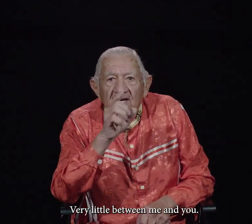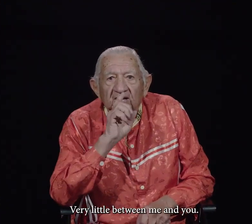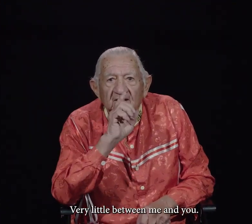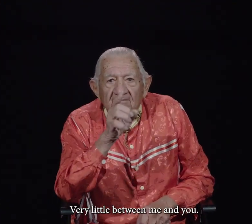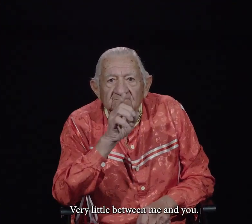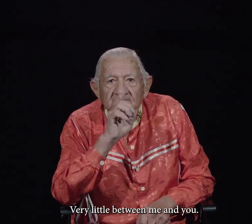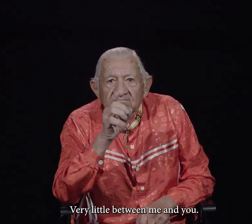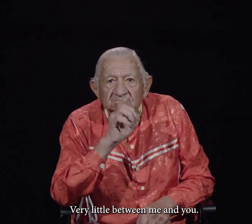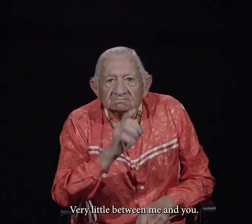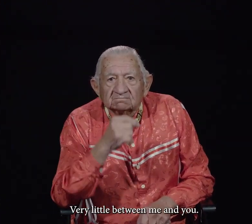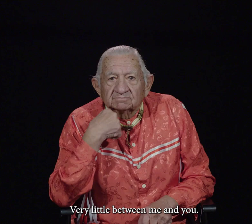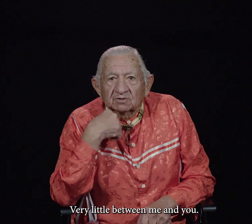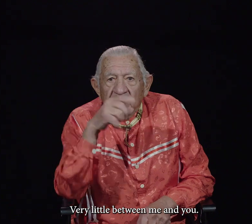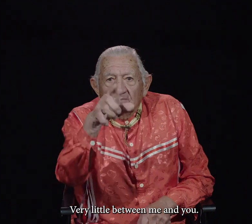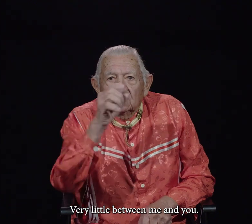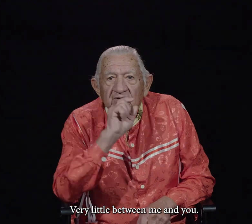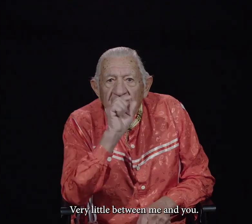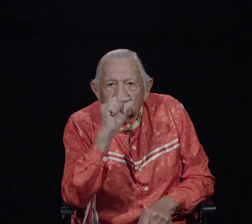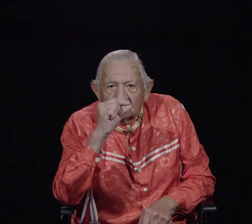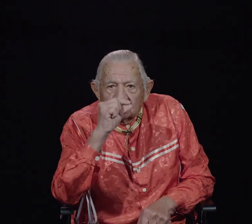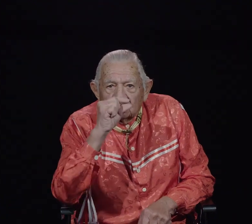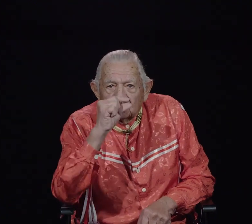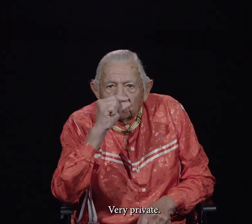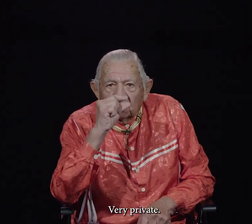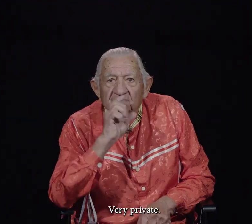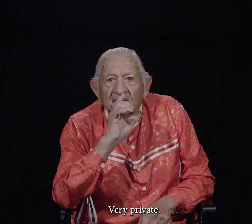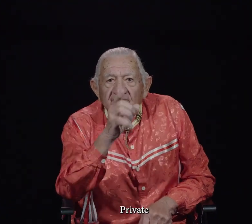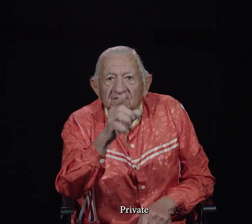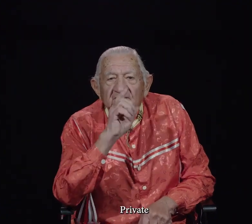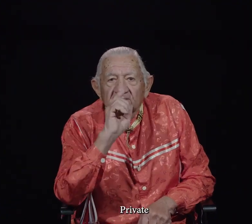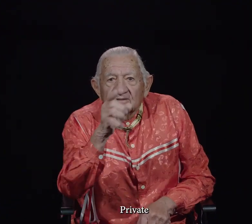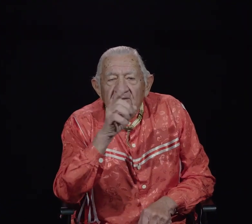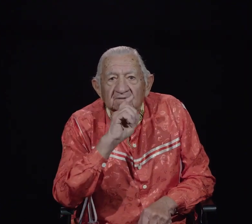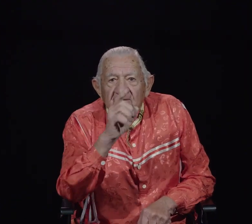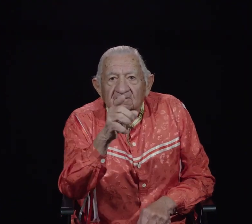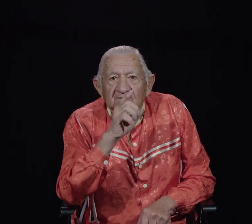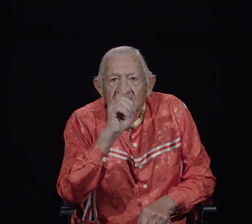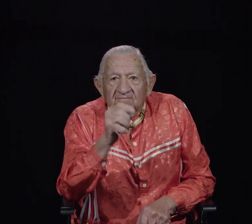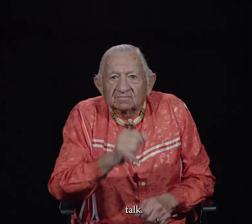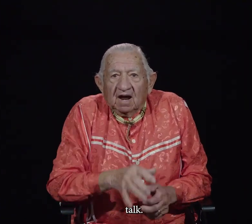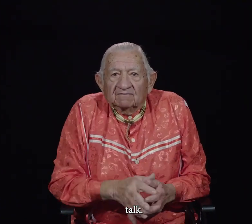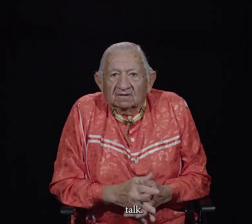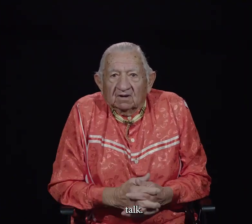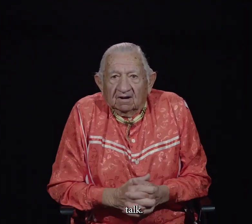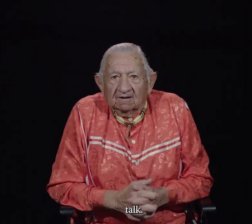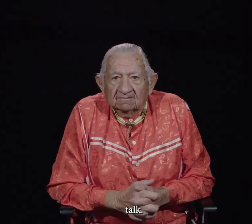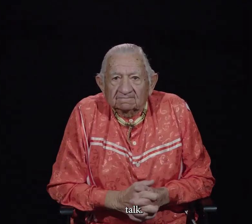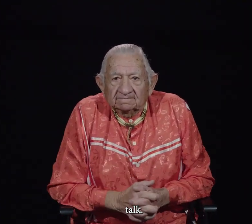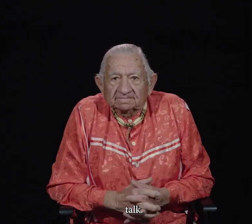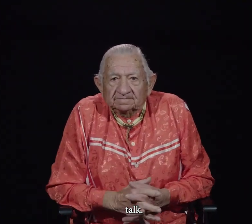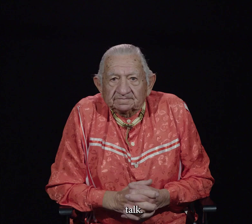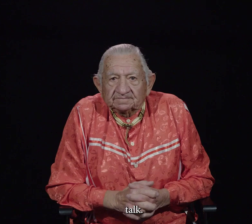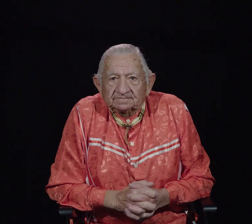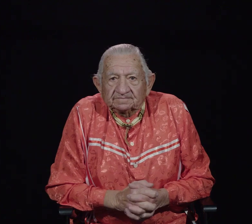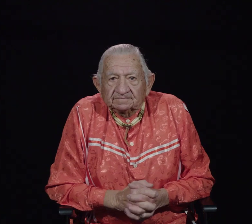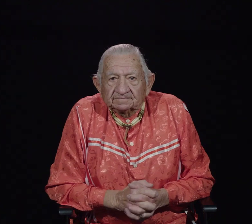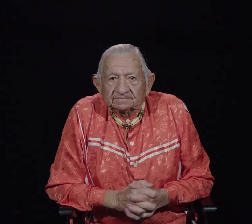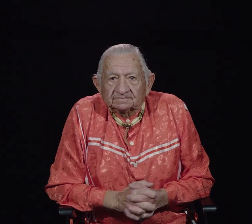little between me and you. Very private. Private talk.